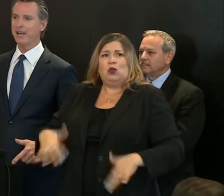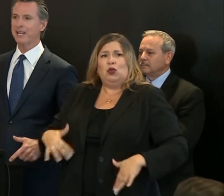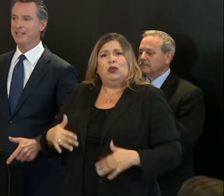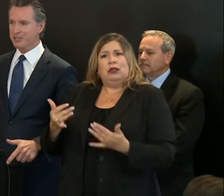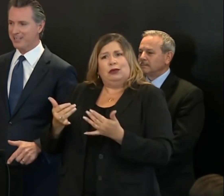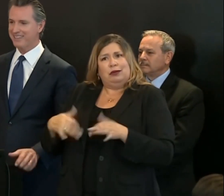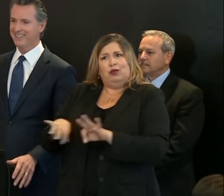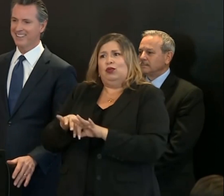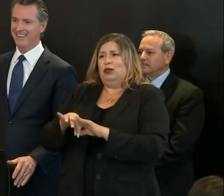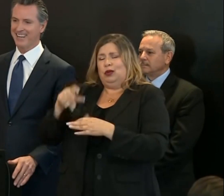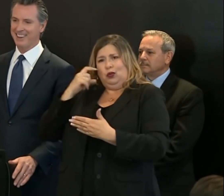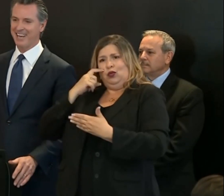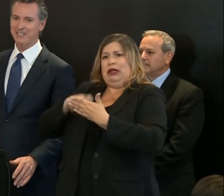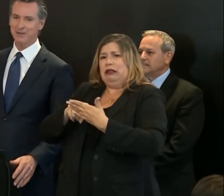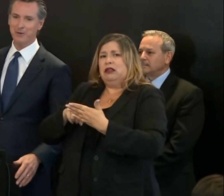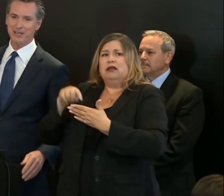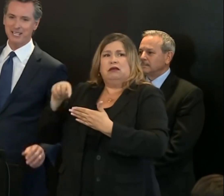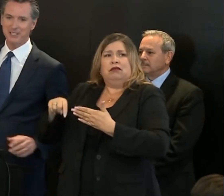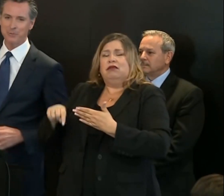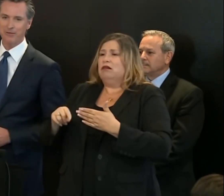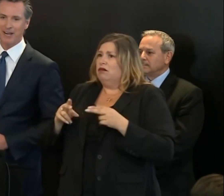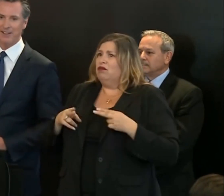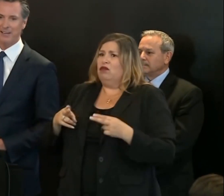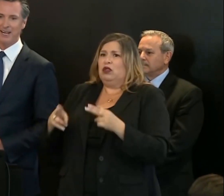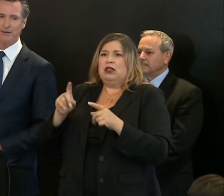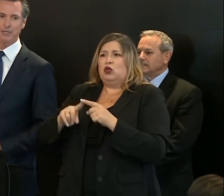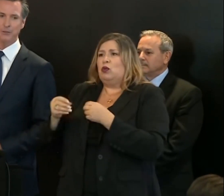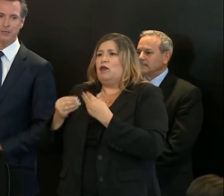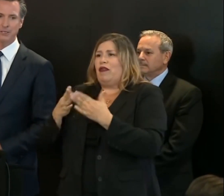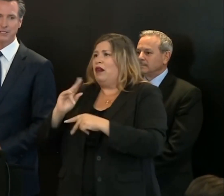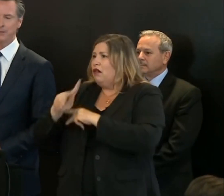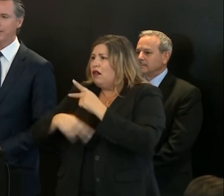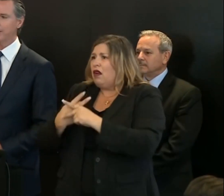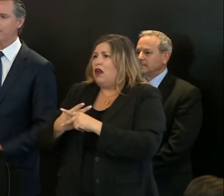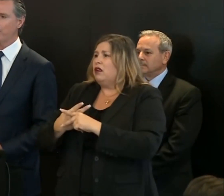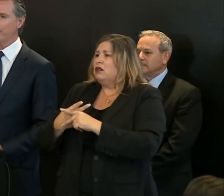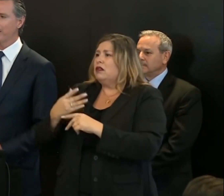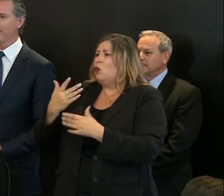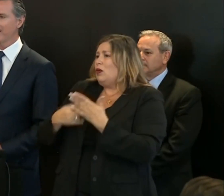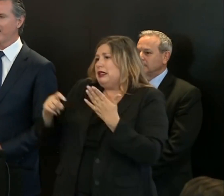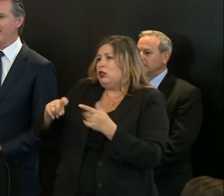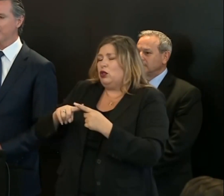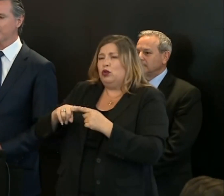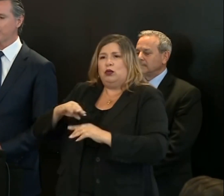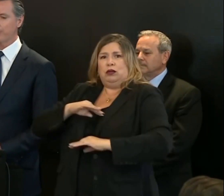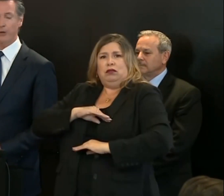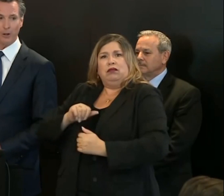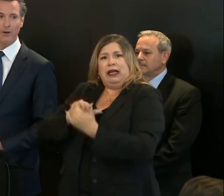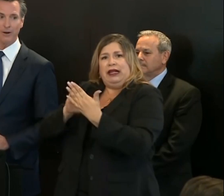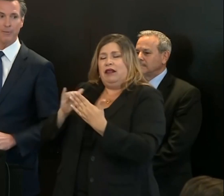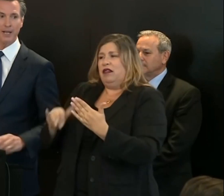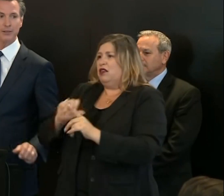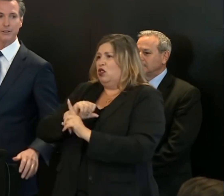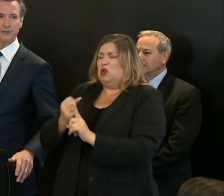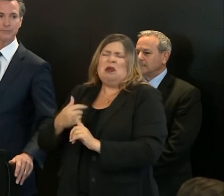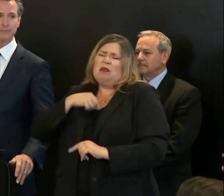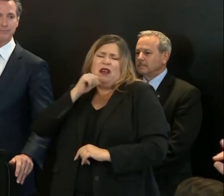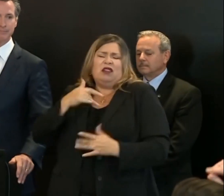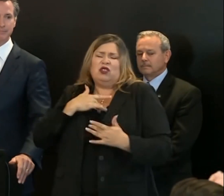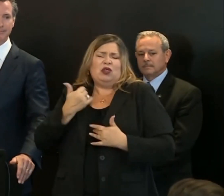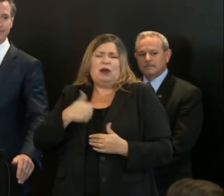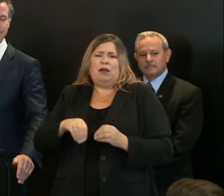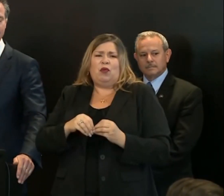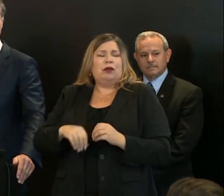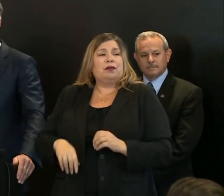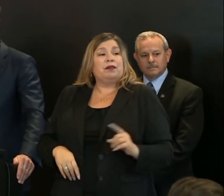and recognition that we need to provide the kind of resources to meet this moment. So no longer am I concerned. Following up